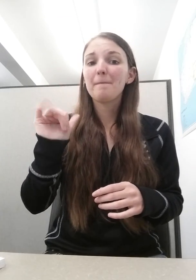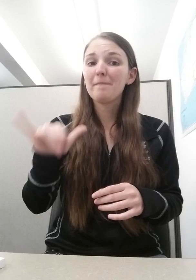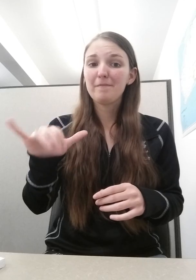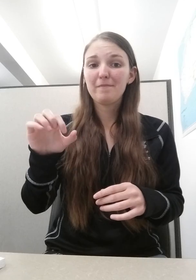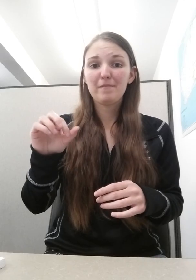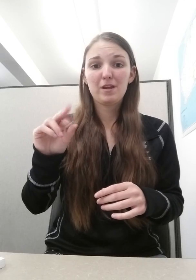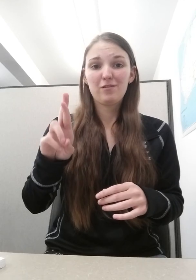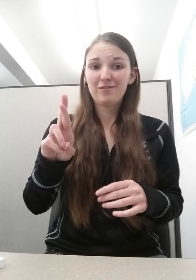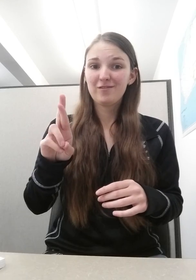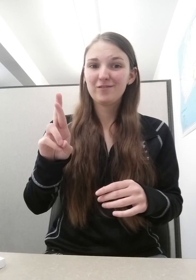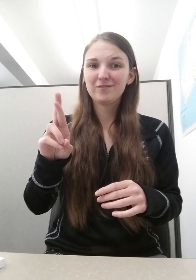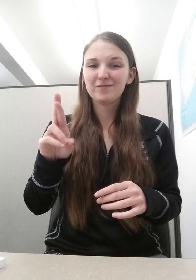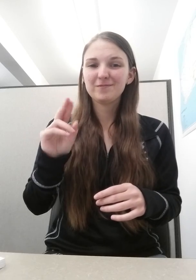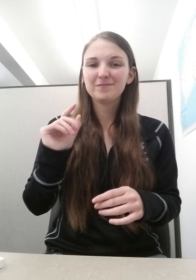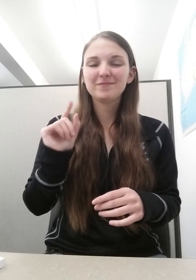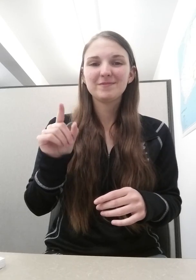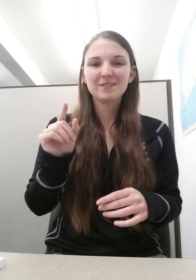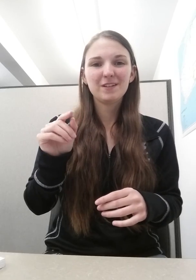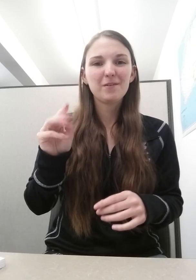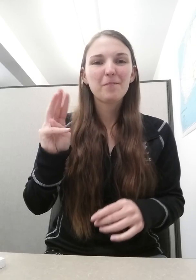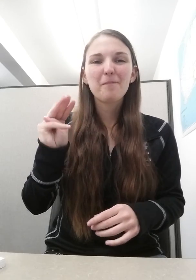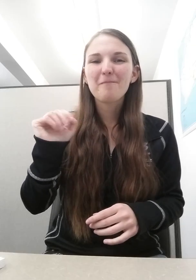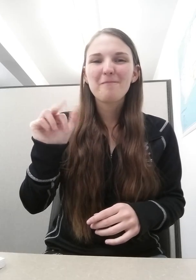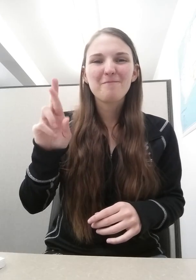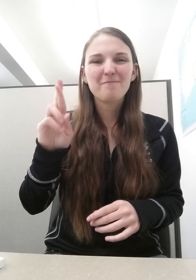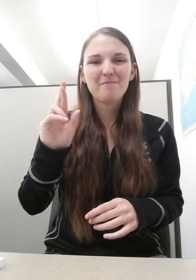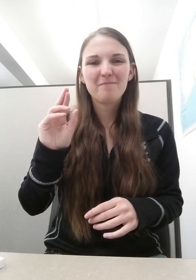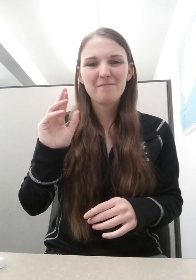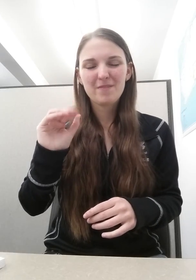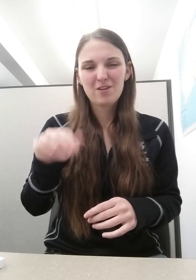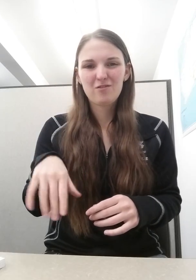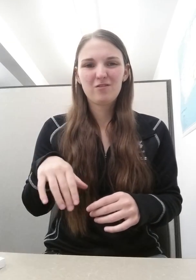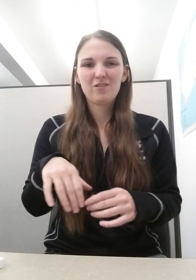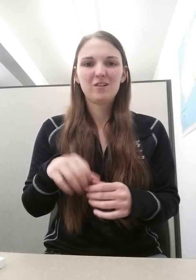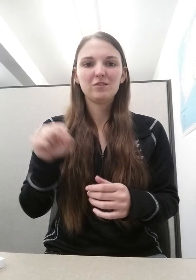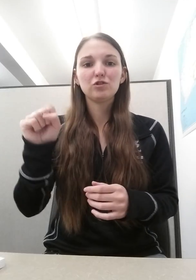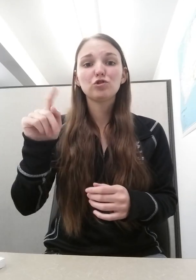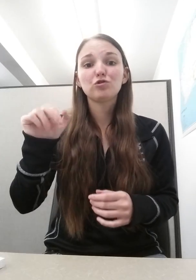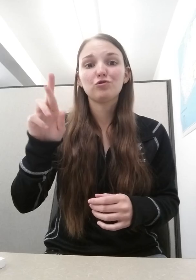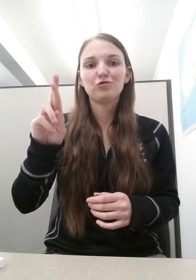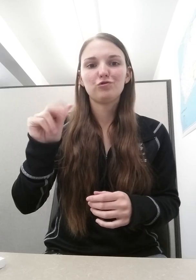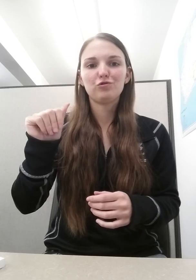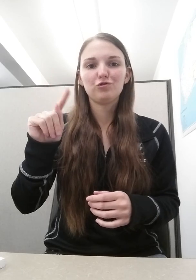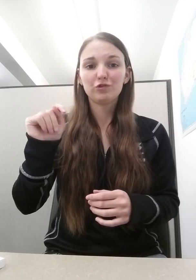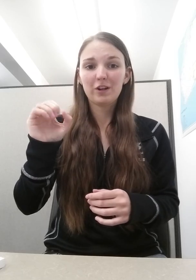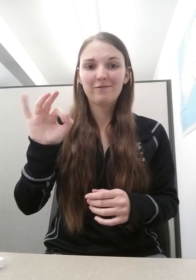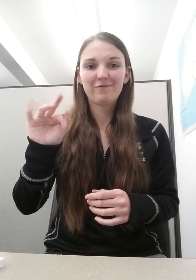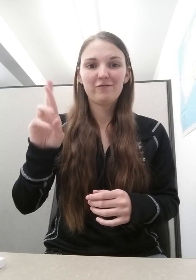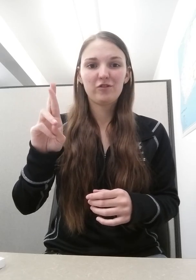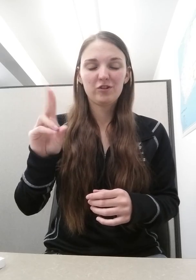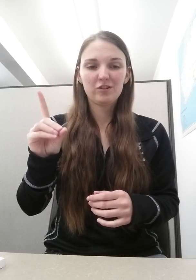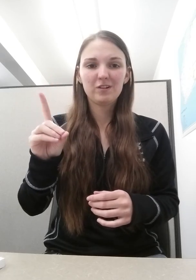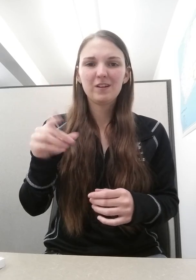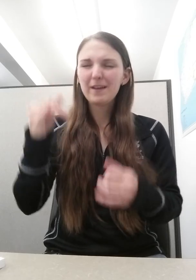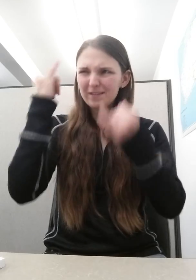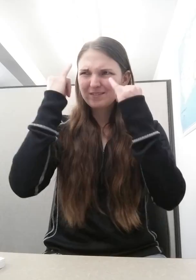of Stratford-on-Avon. Imagine being the son of the mayor. When Commedia dell'arte troops came through, these were touring troops from